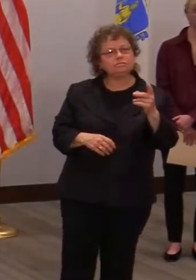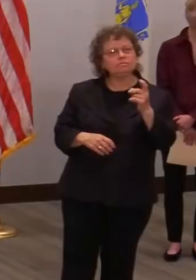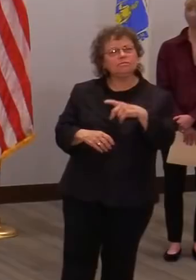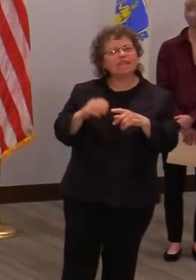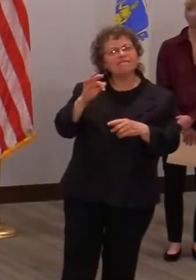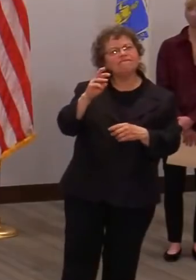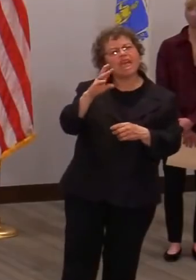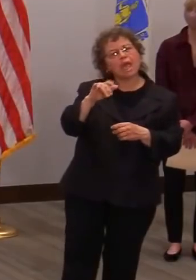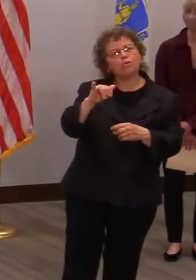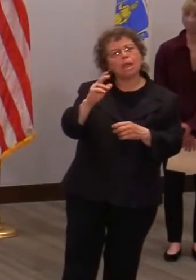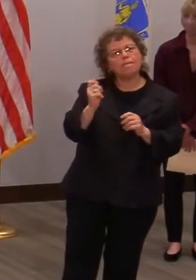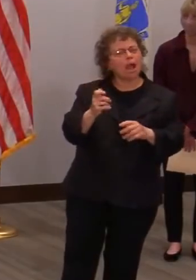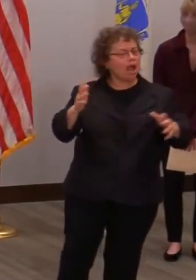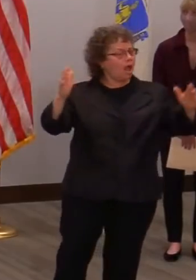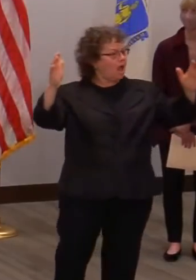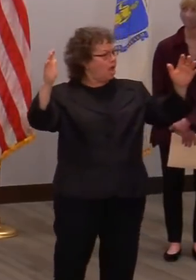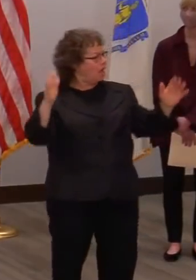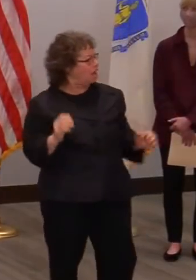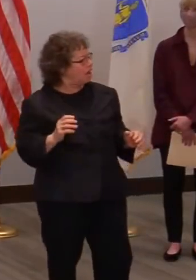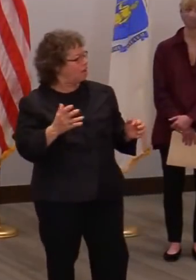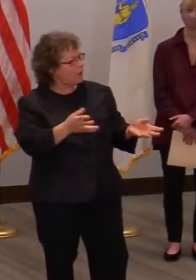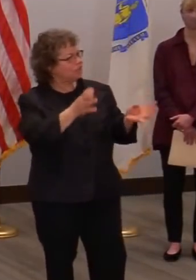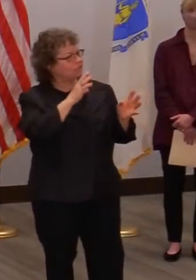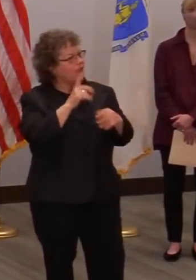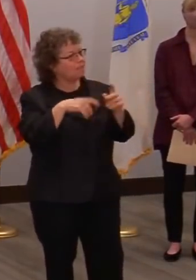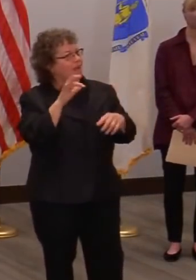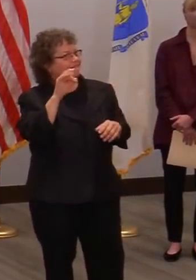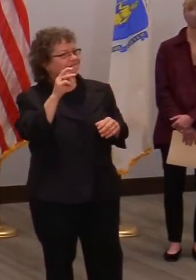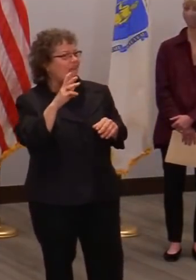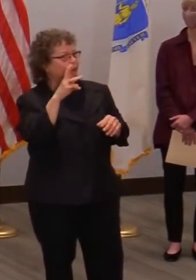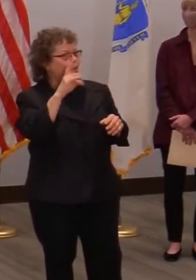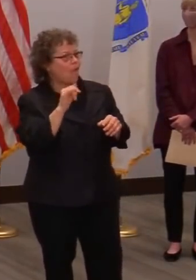so surprised that you want to follow up on that, Jonathan.